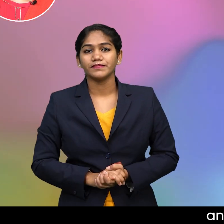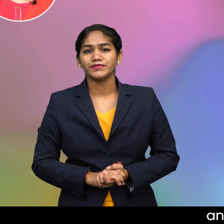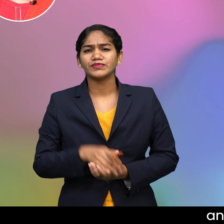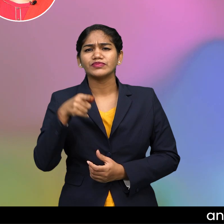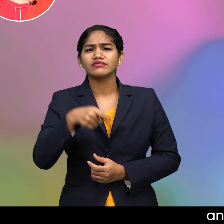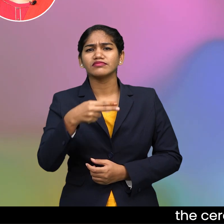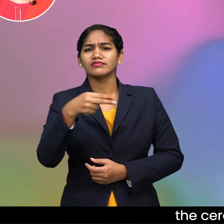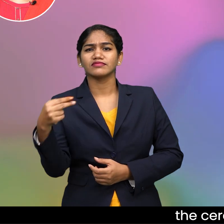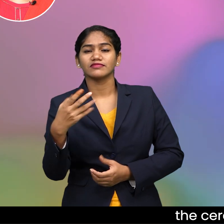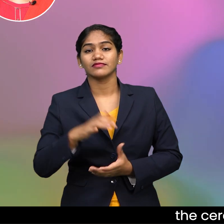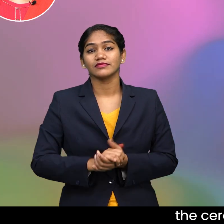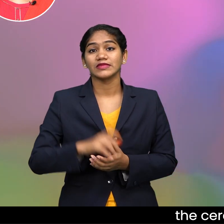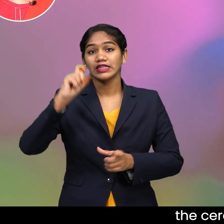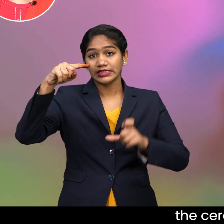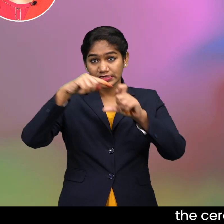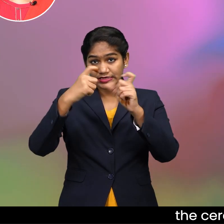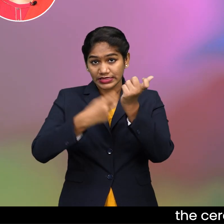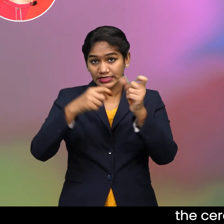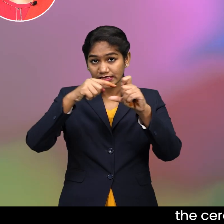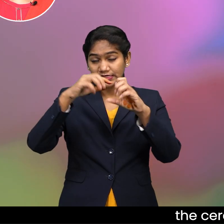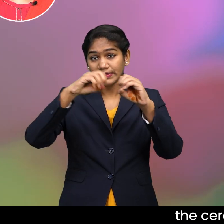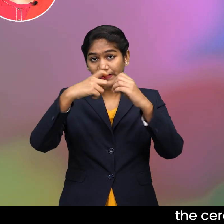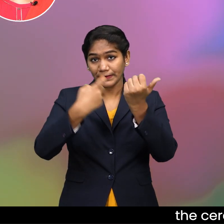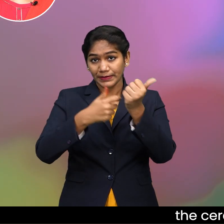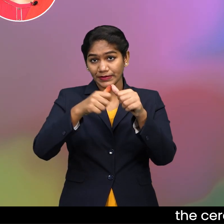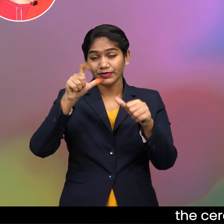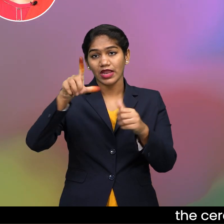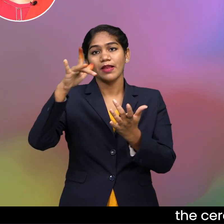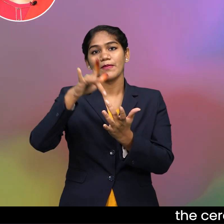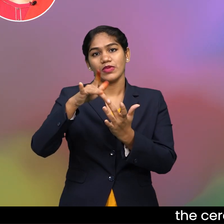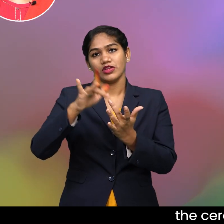and is called the cerebral medulla.